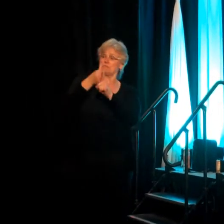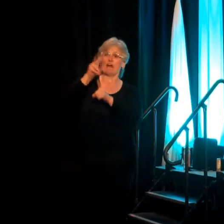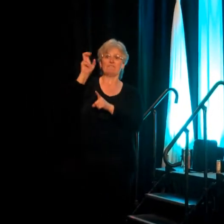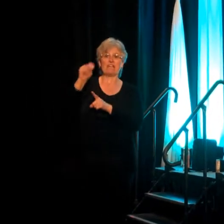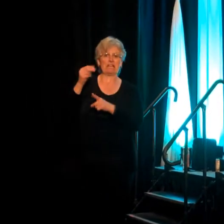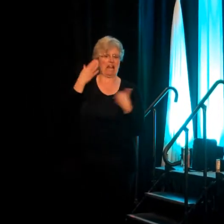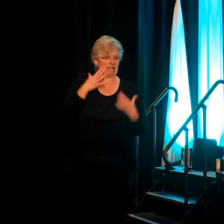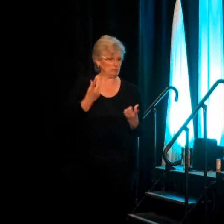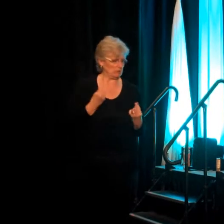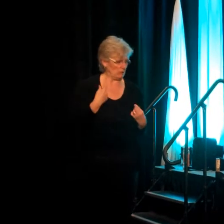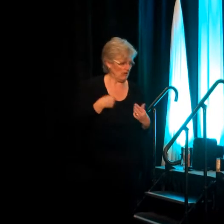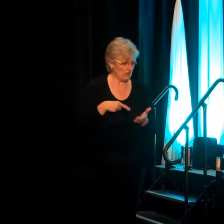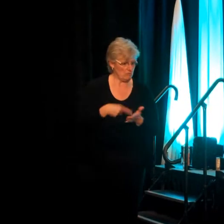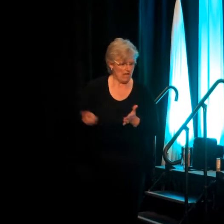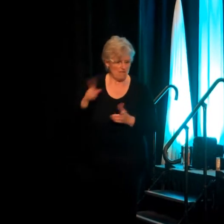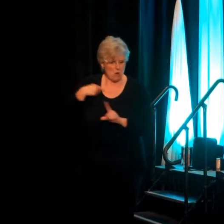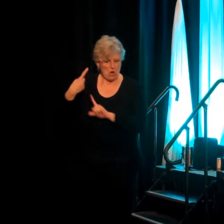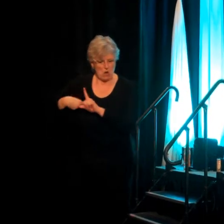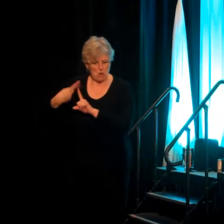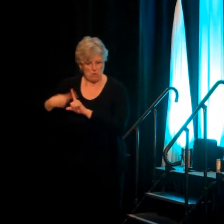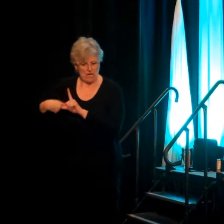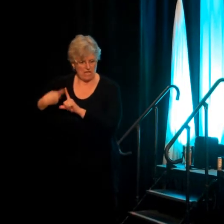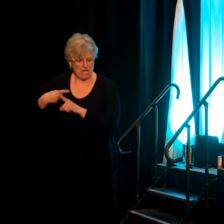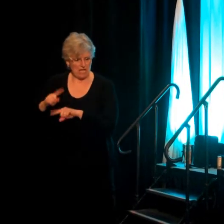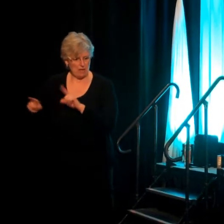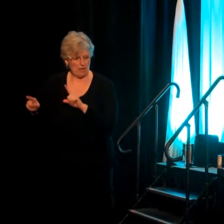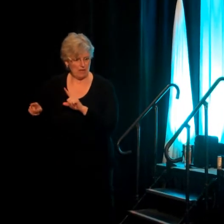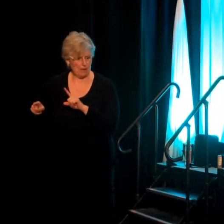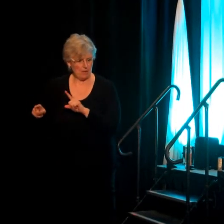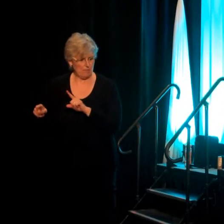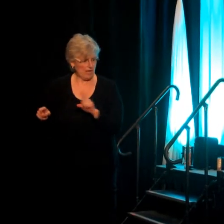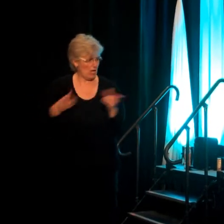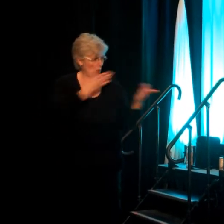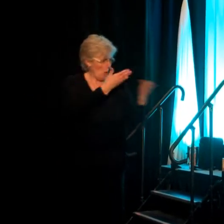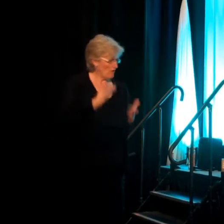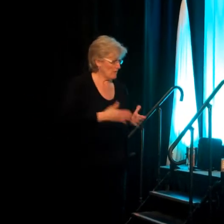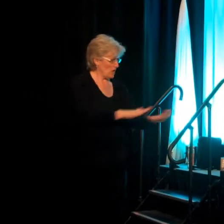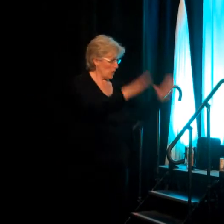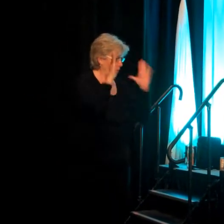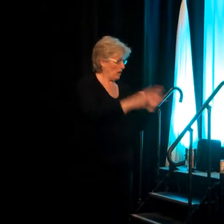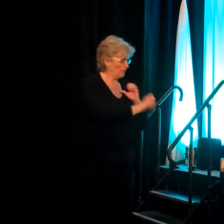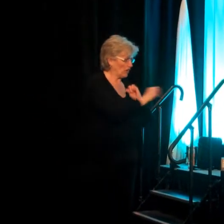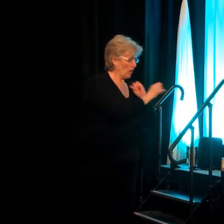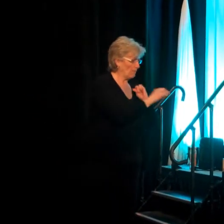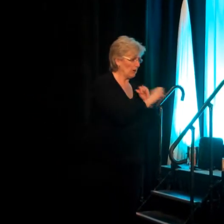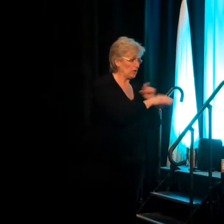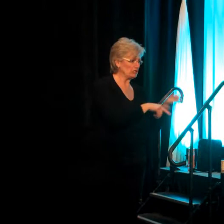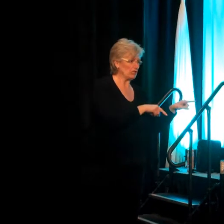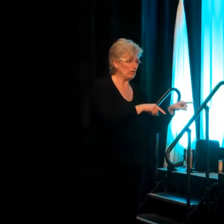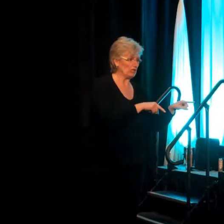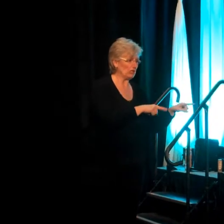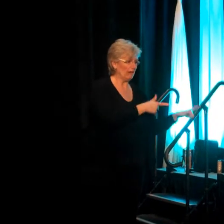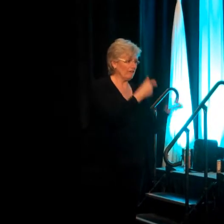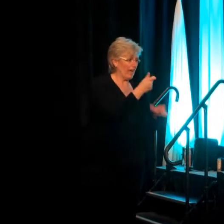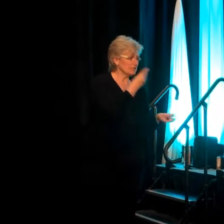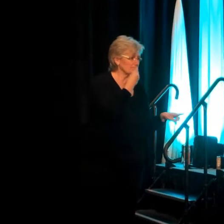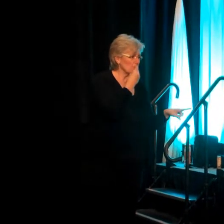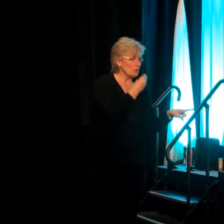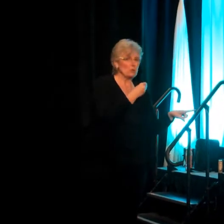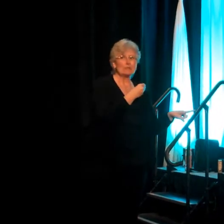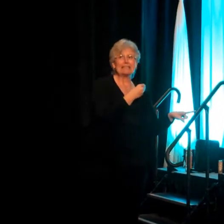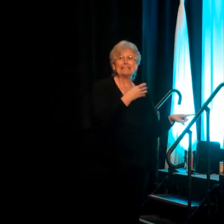know what to do, I have to pay my rent. But I've been offered this great commercial at XYZ fast food